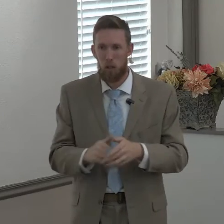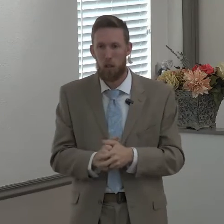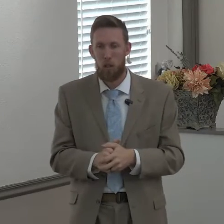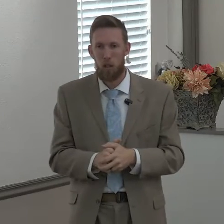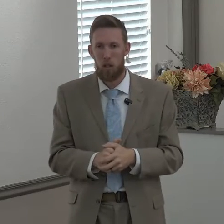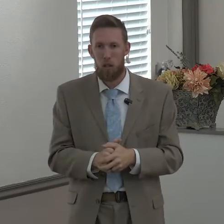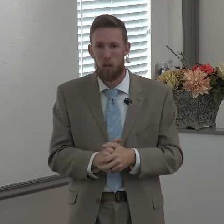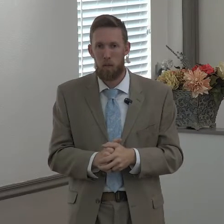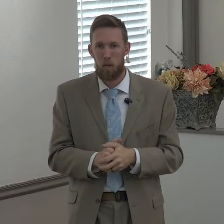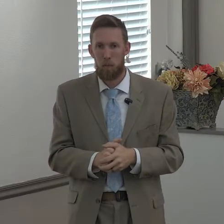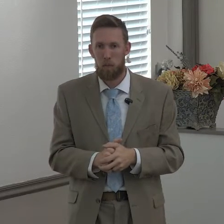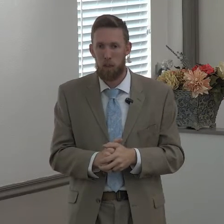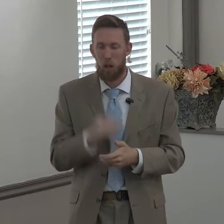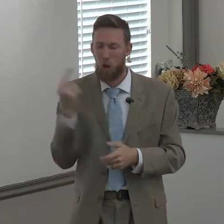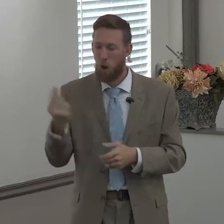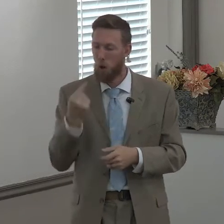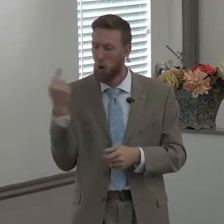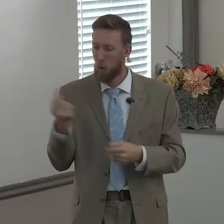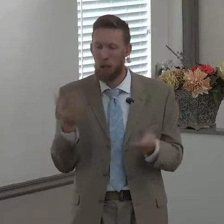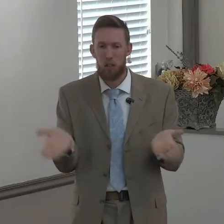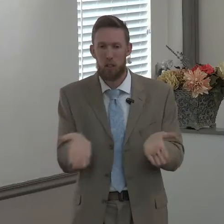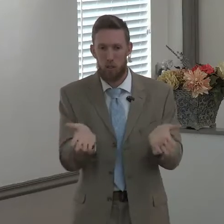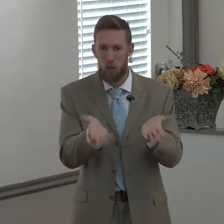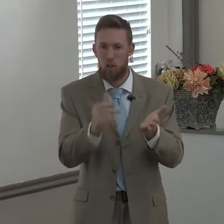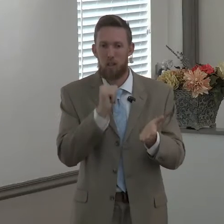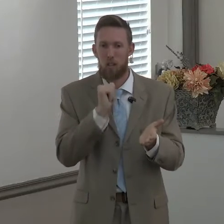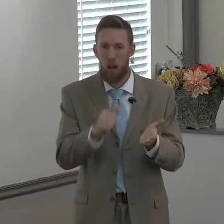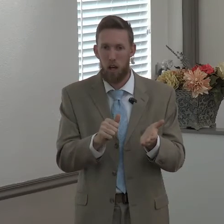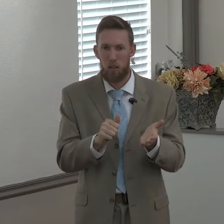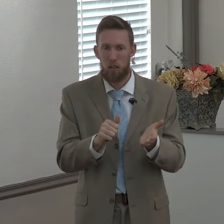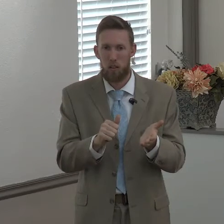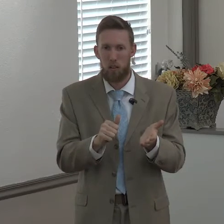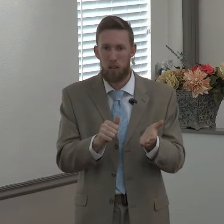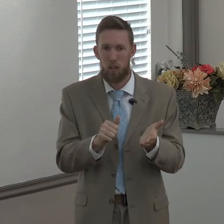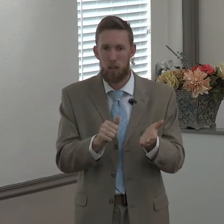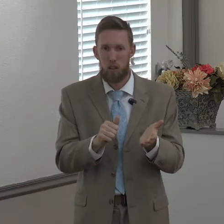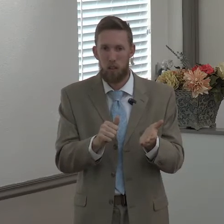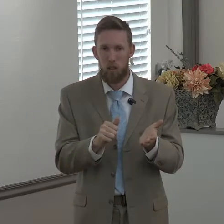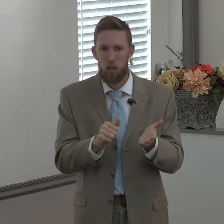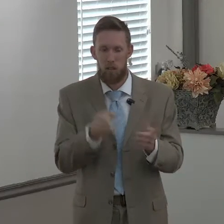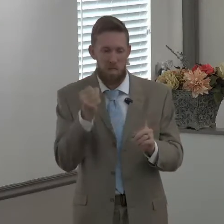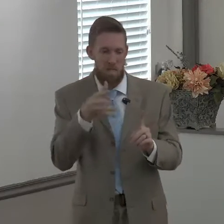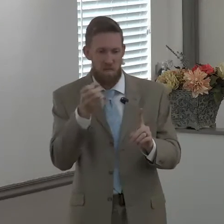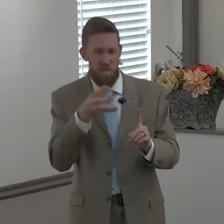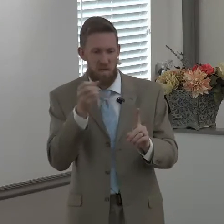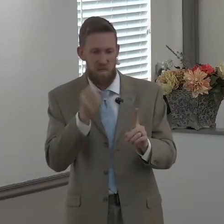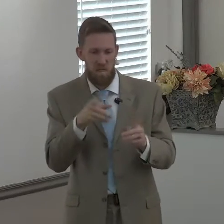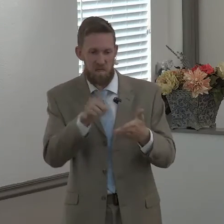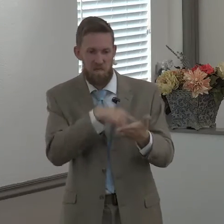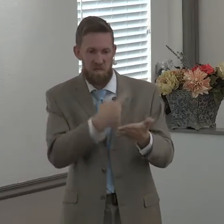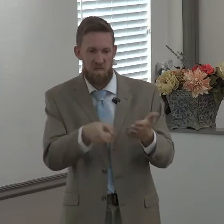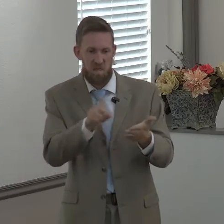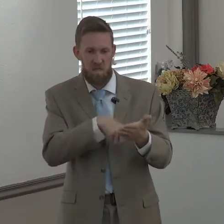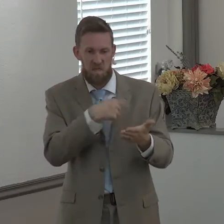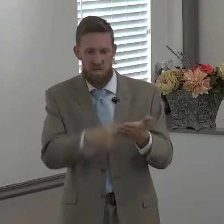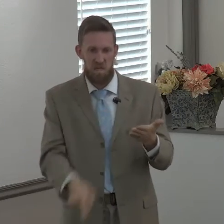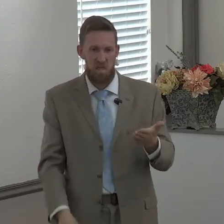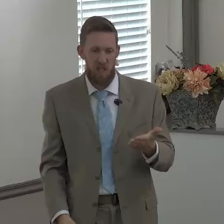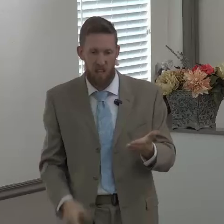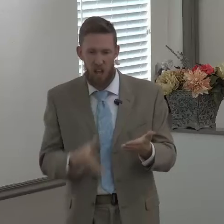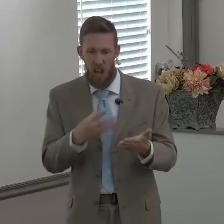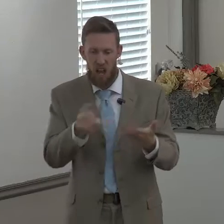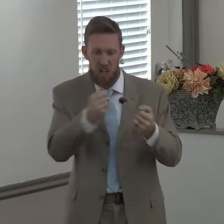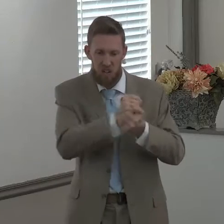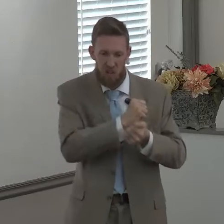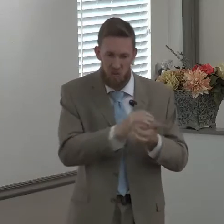love always builds up. It never tears down.